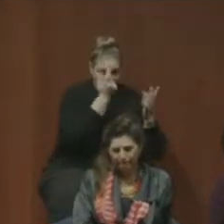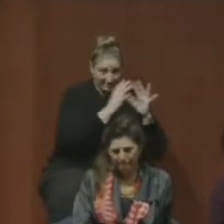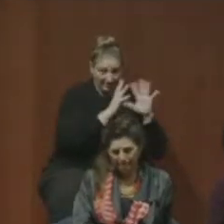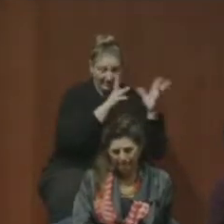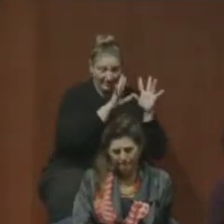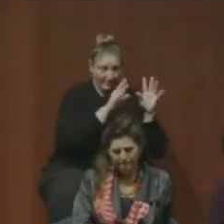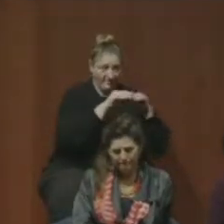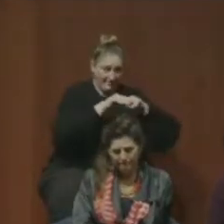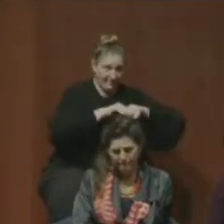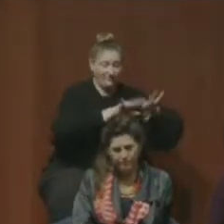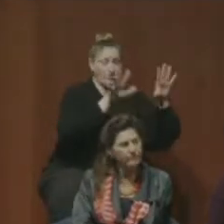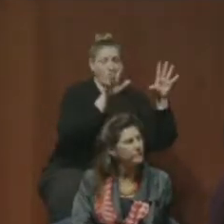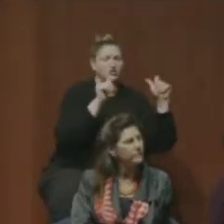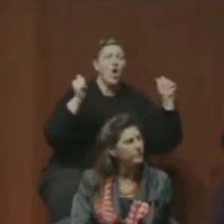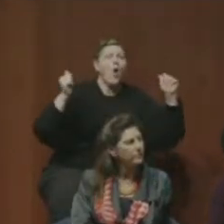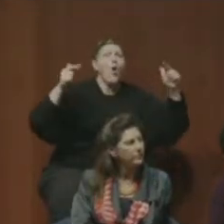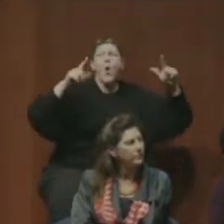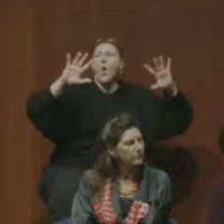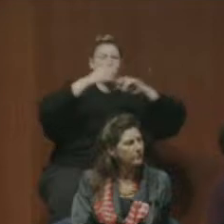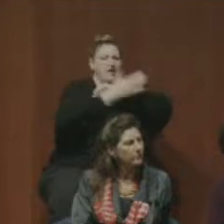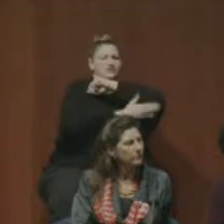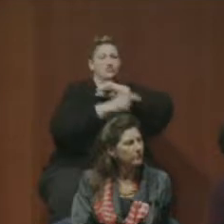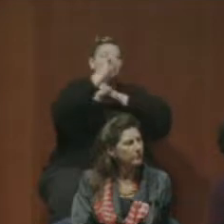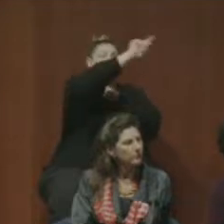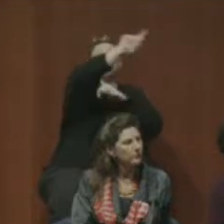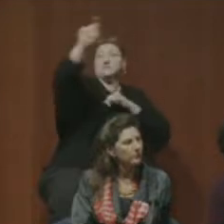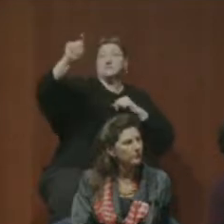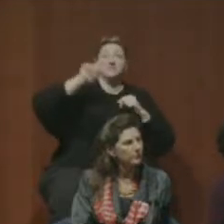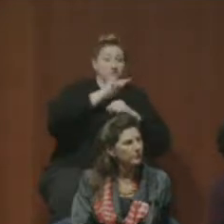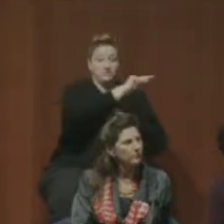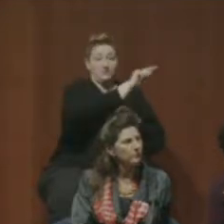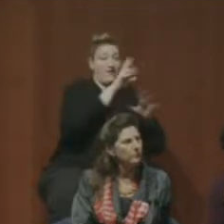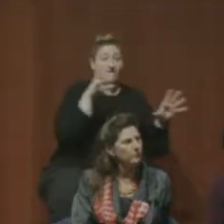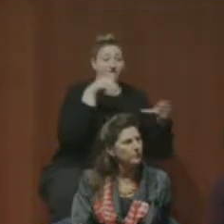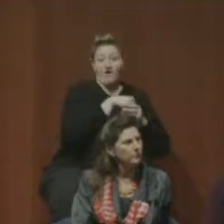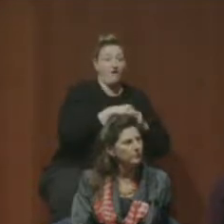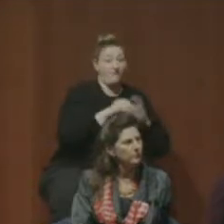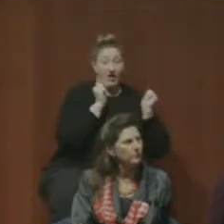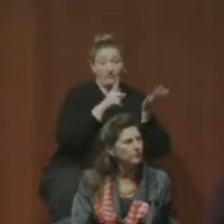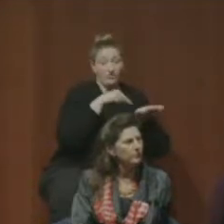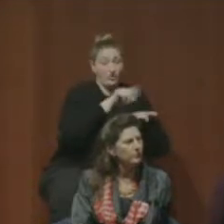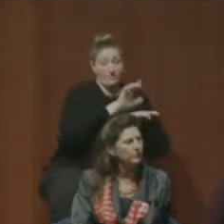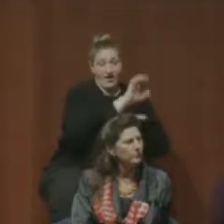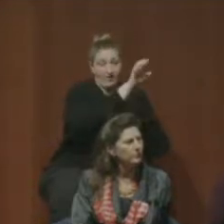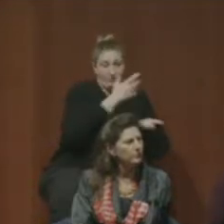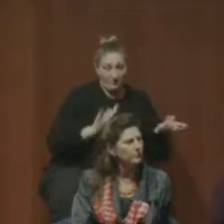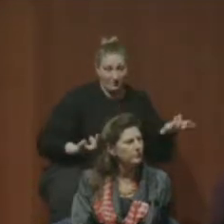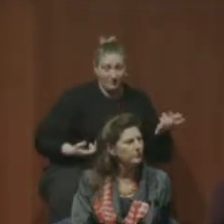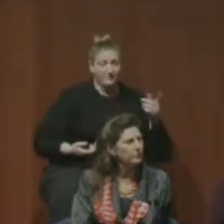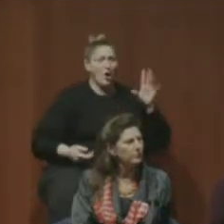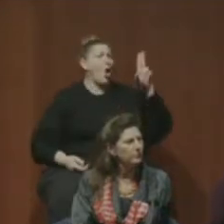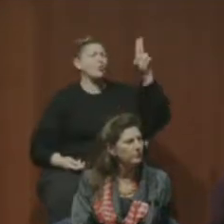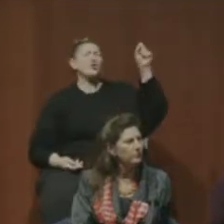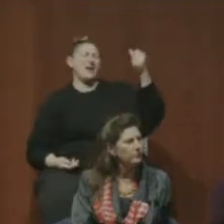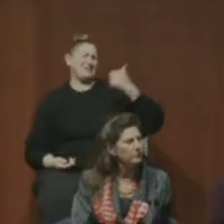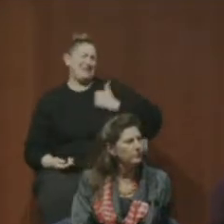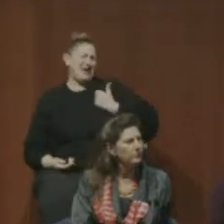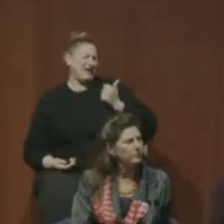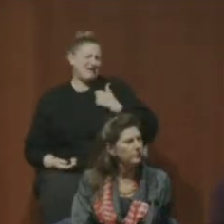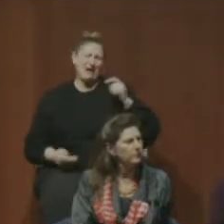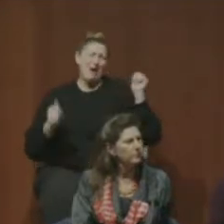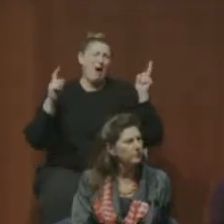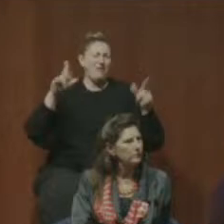shape. Everybody was involved, so everybody should be paying. So that's number one. I agree with you that the US, Canada, everybody